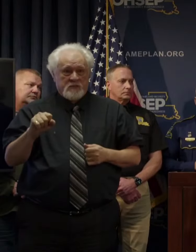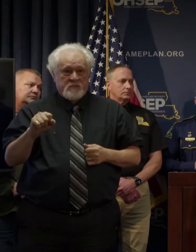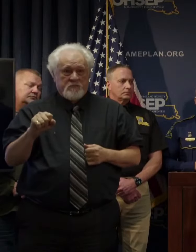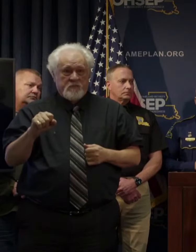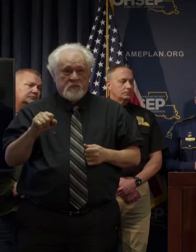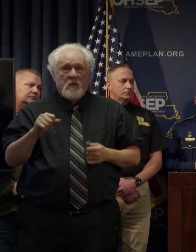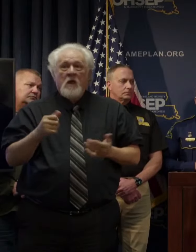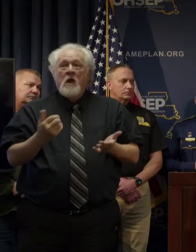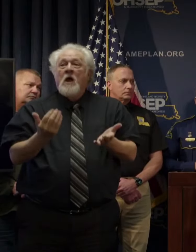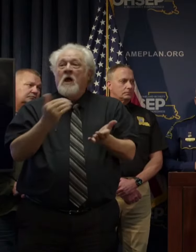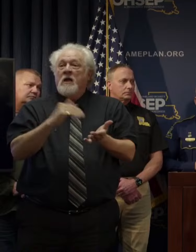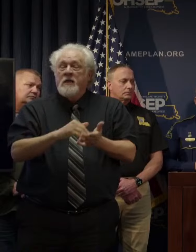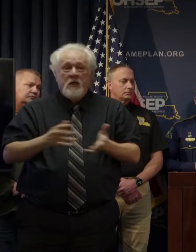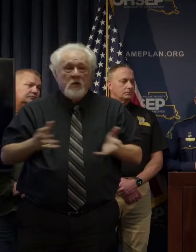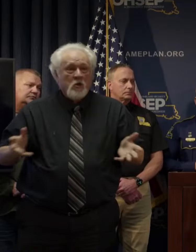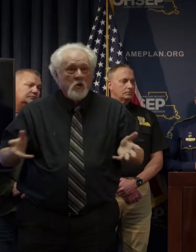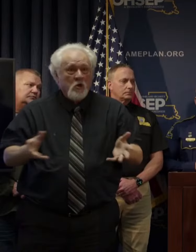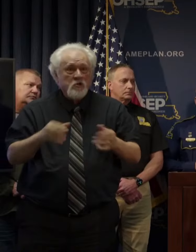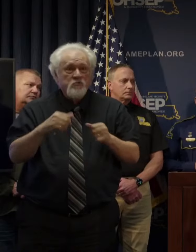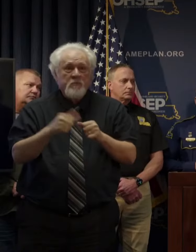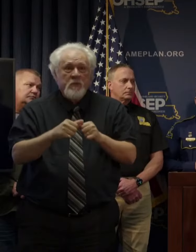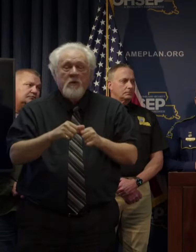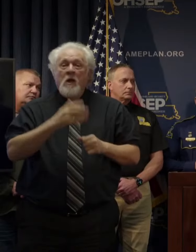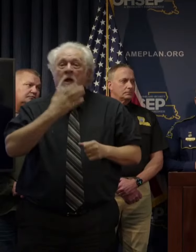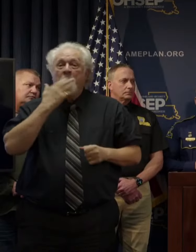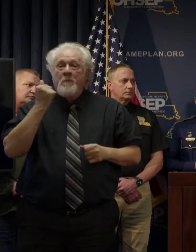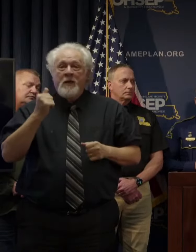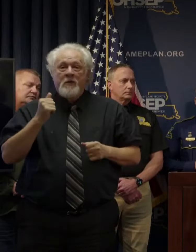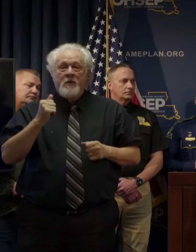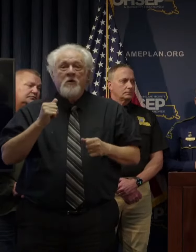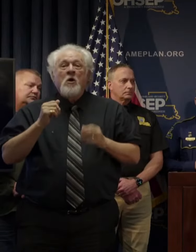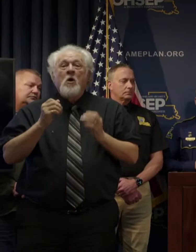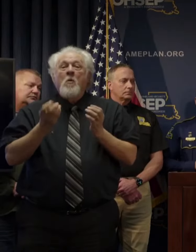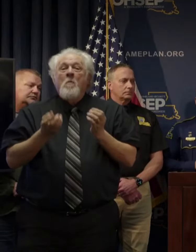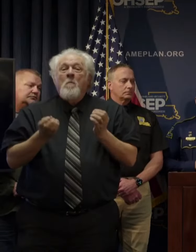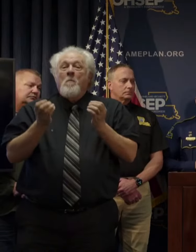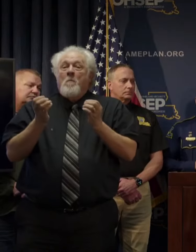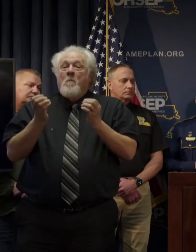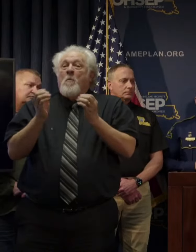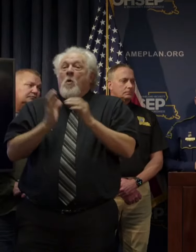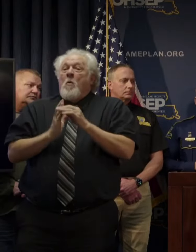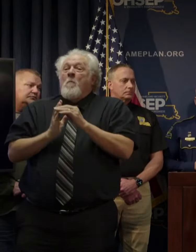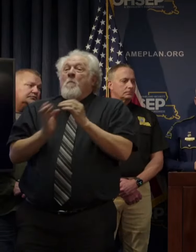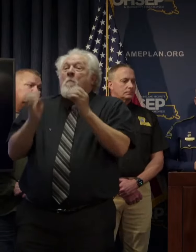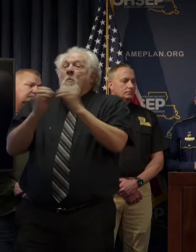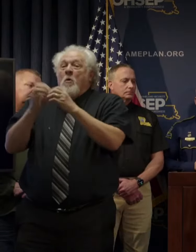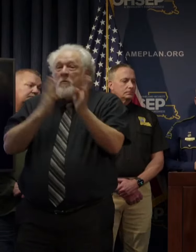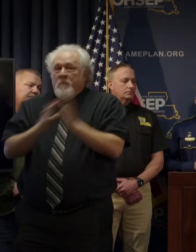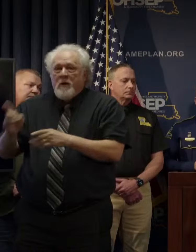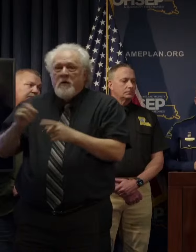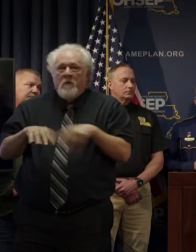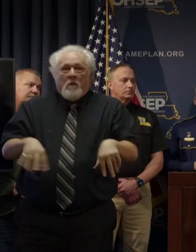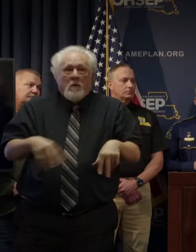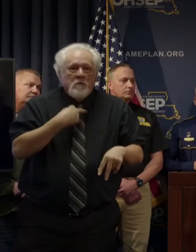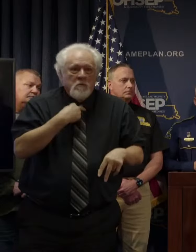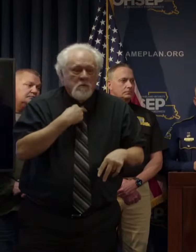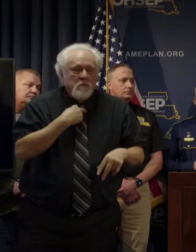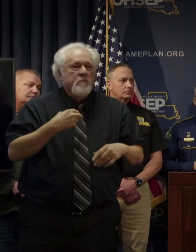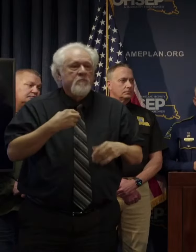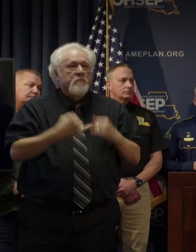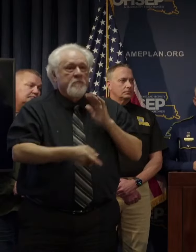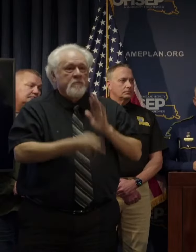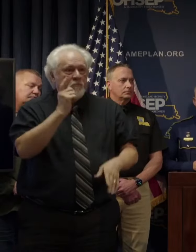Again, I would urge you all, remember that it's better to be over-prepared than caught off guard. And so